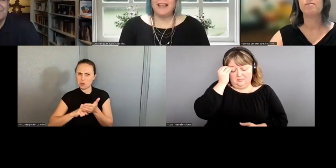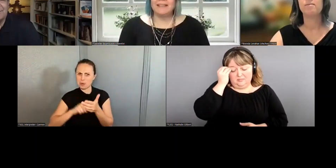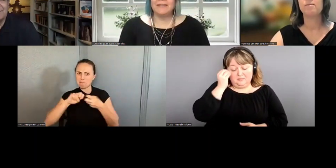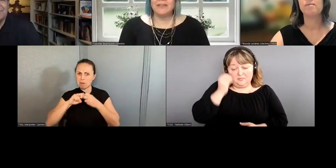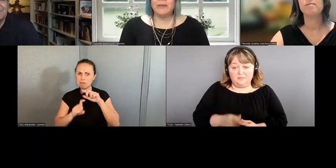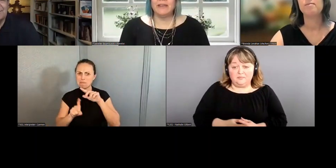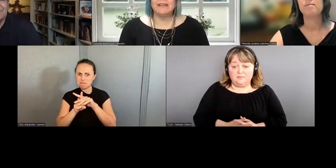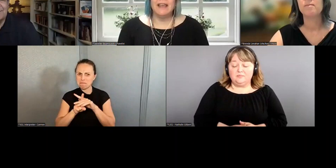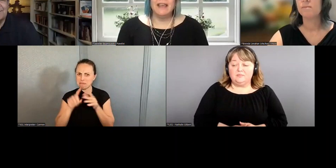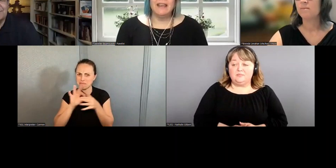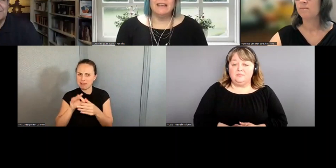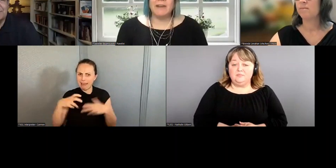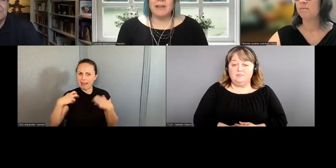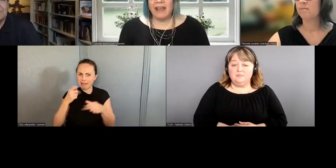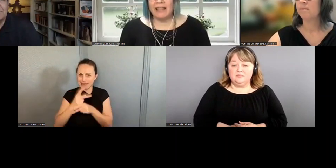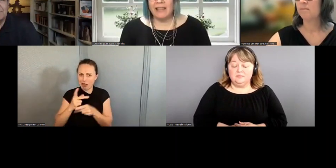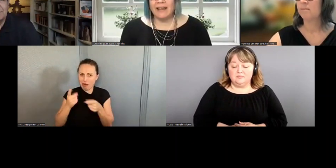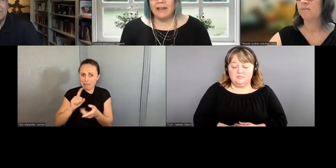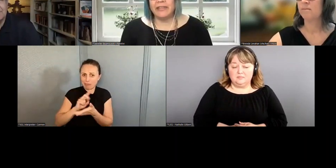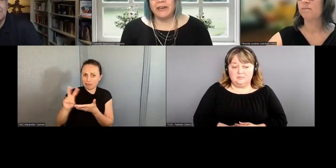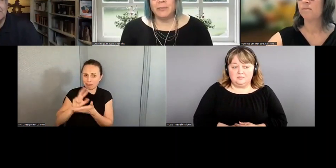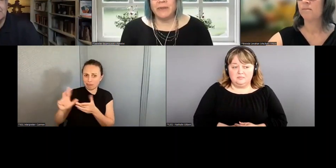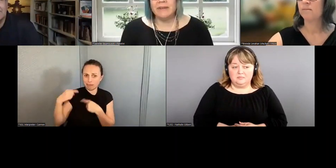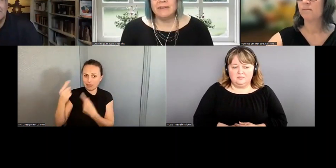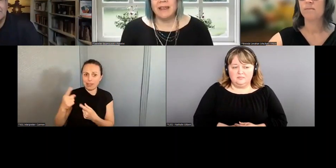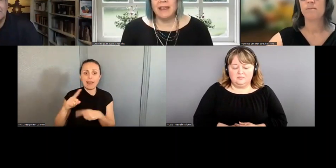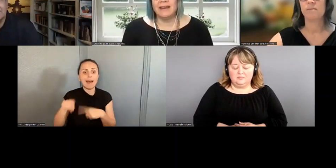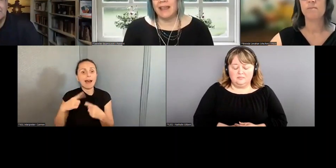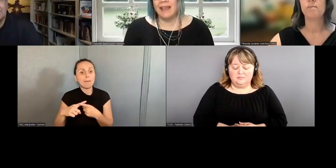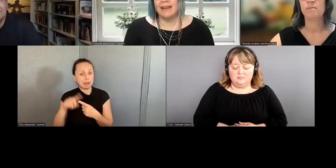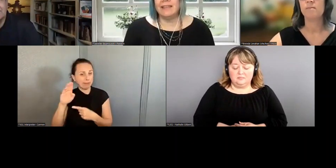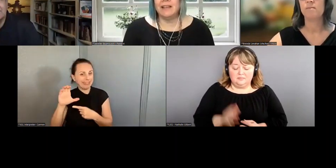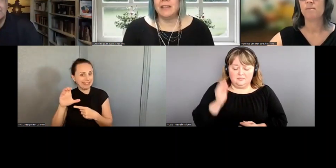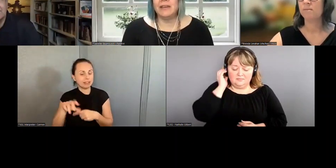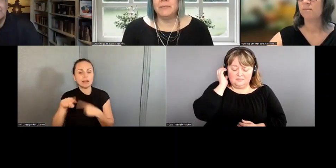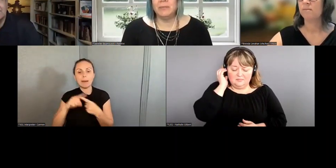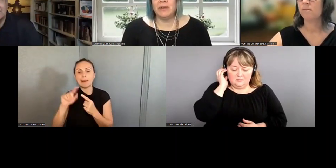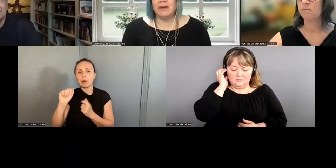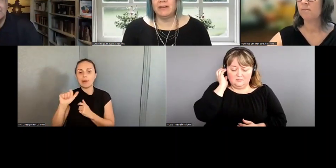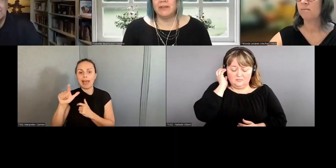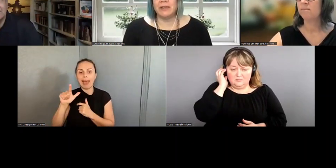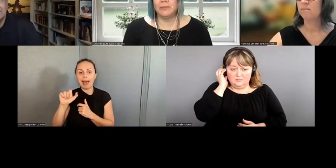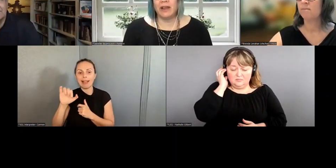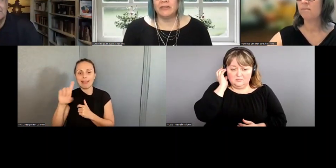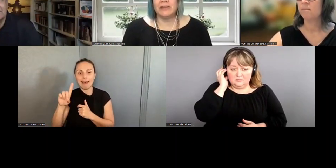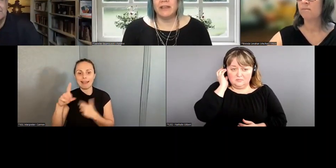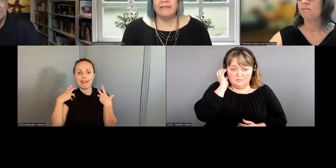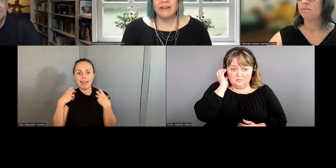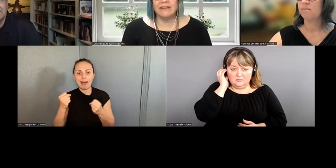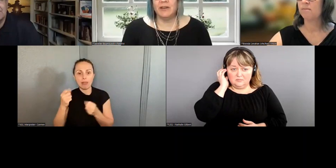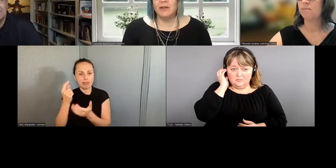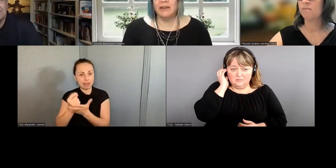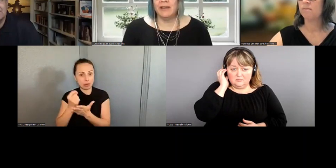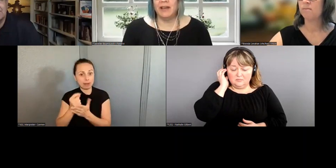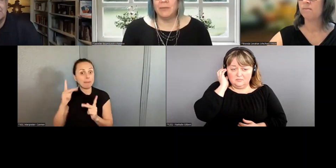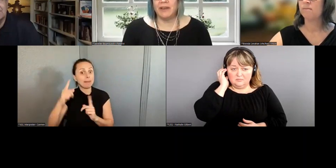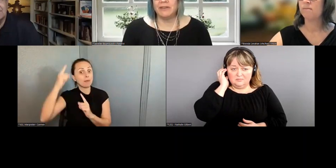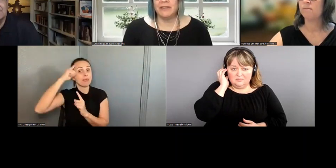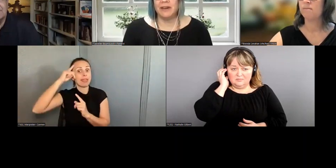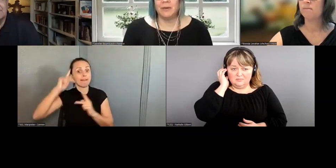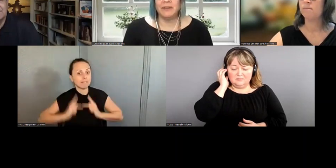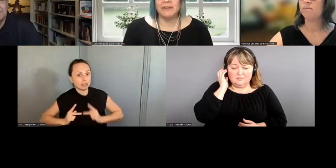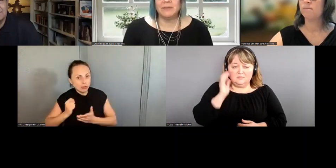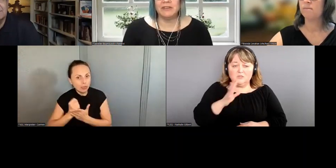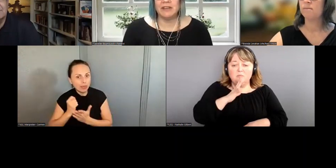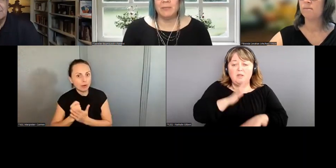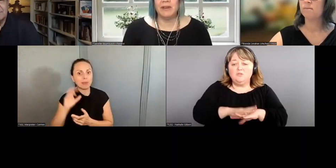the last few weeks is around allied health therapies. And again, I think a lot of people are under the impression that physio and occupational